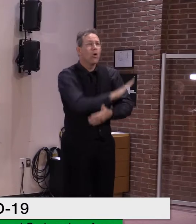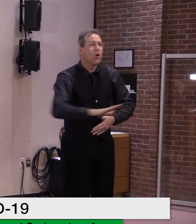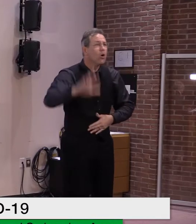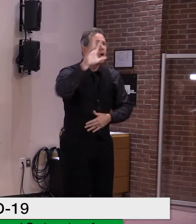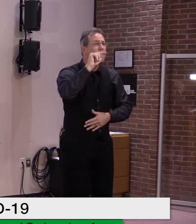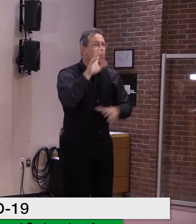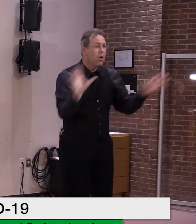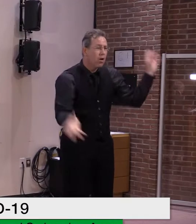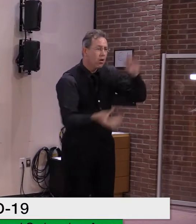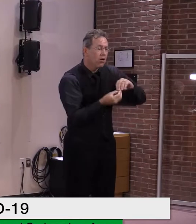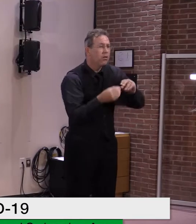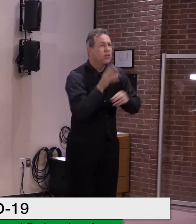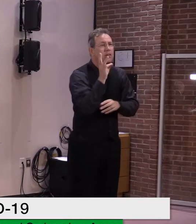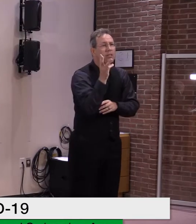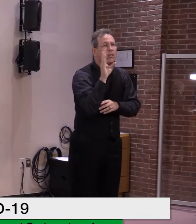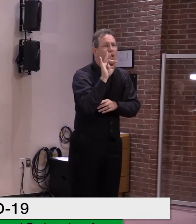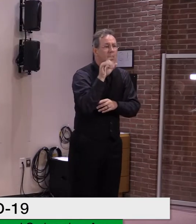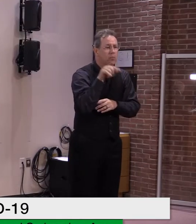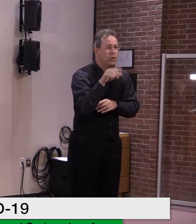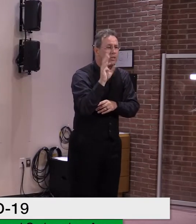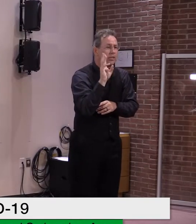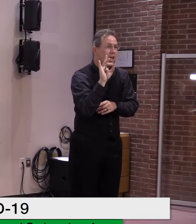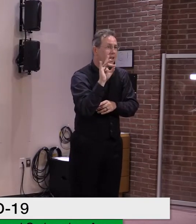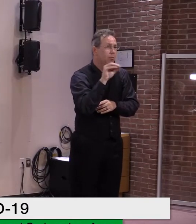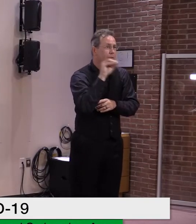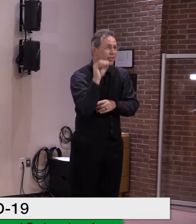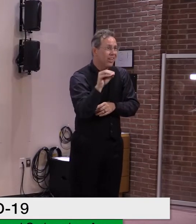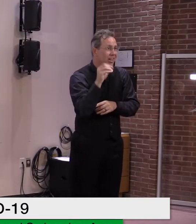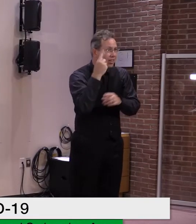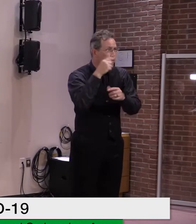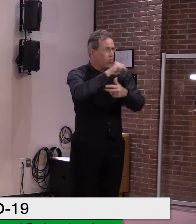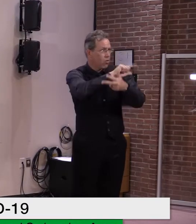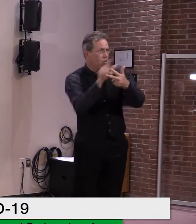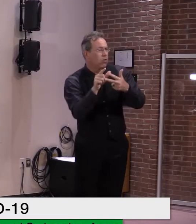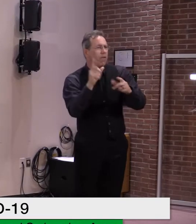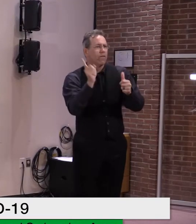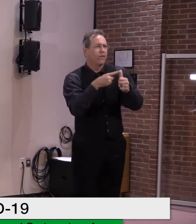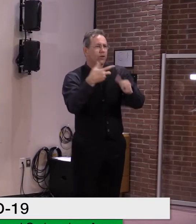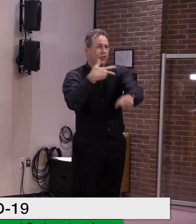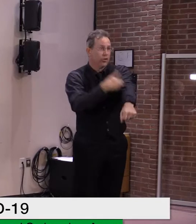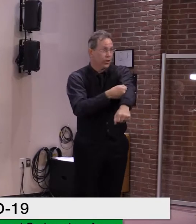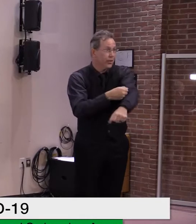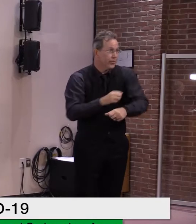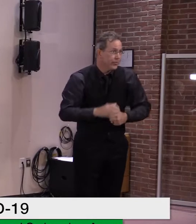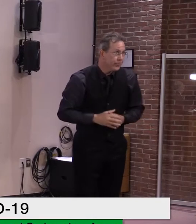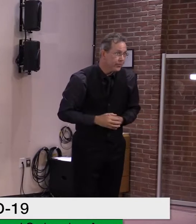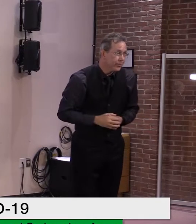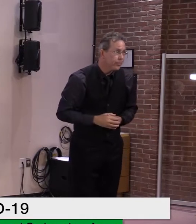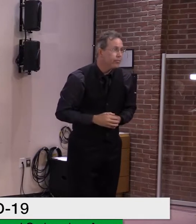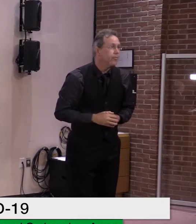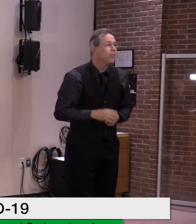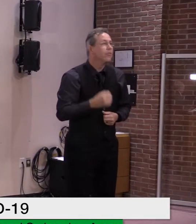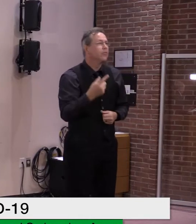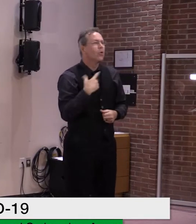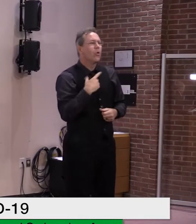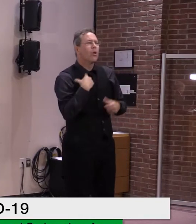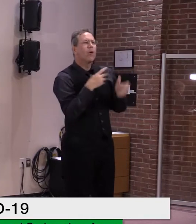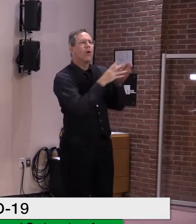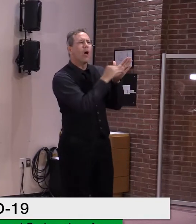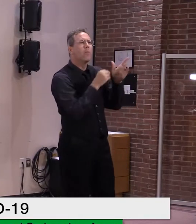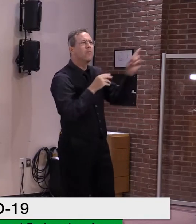I use this metric because the White House uses this metric in measuring their progress towards their July